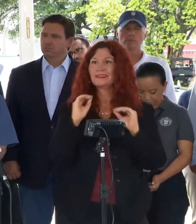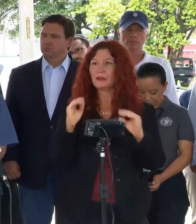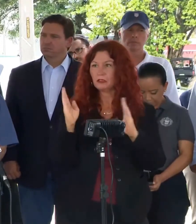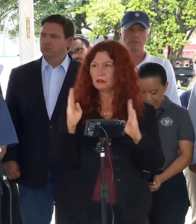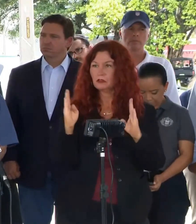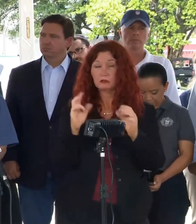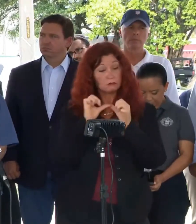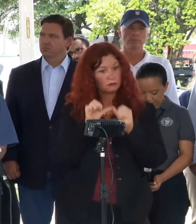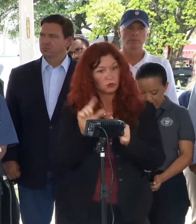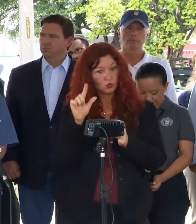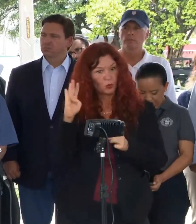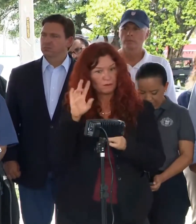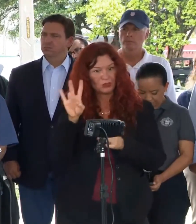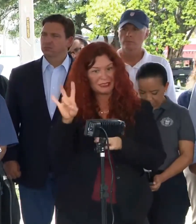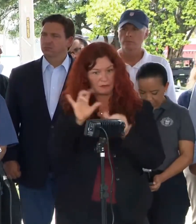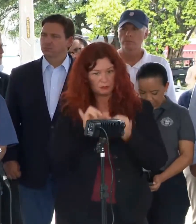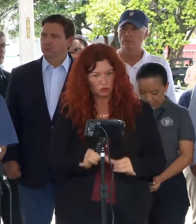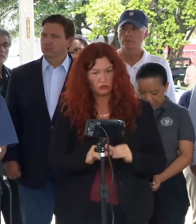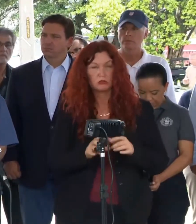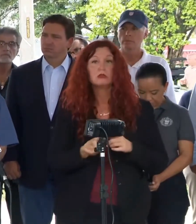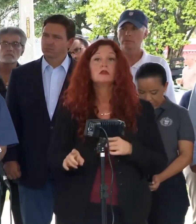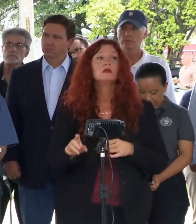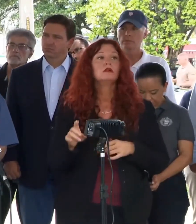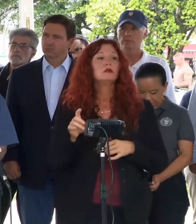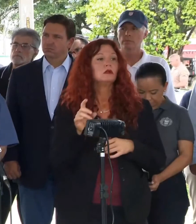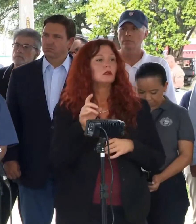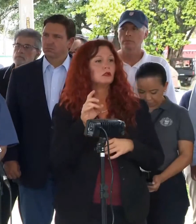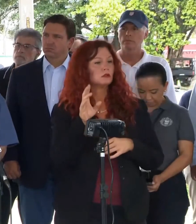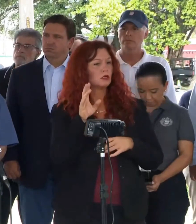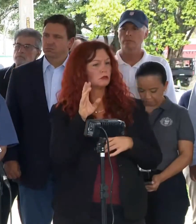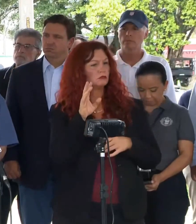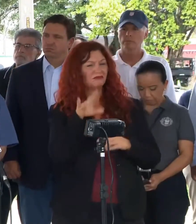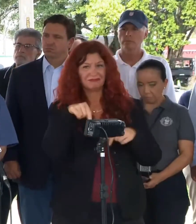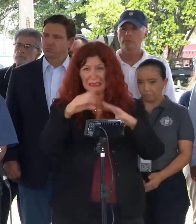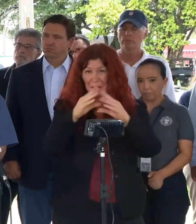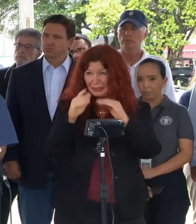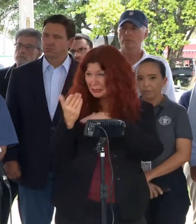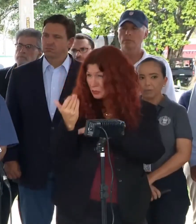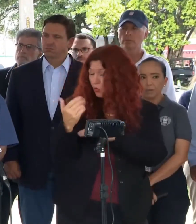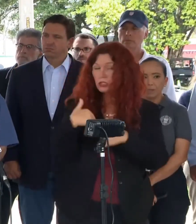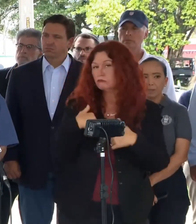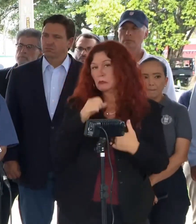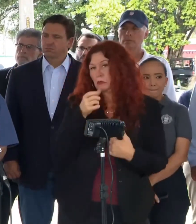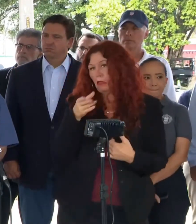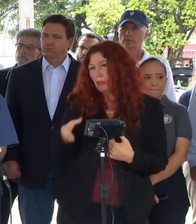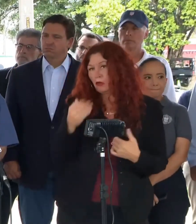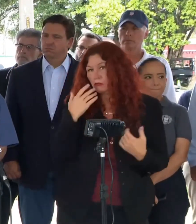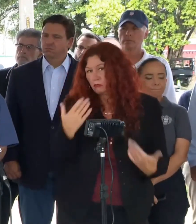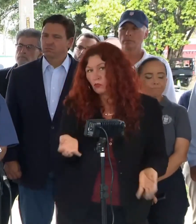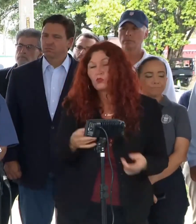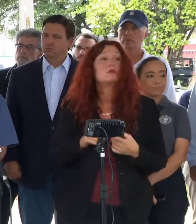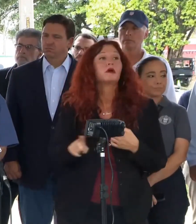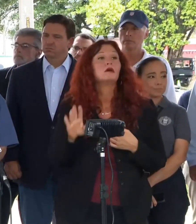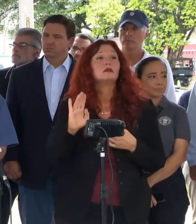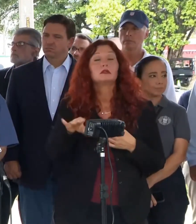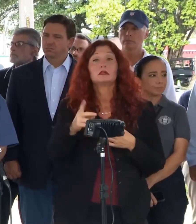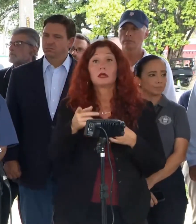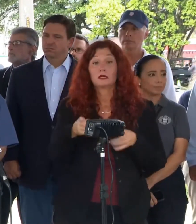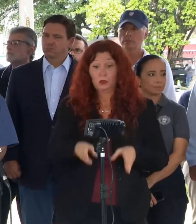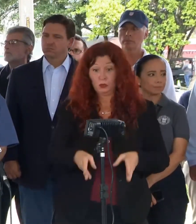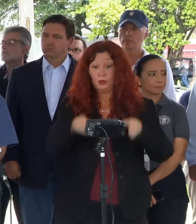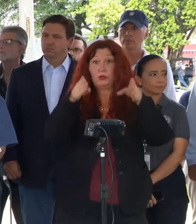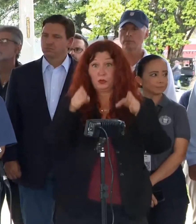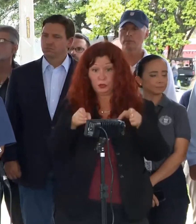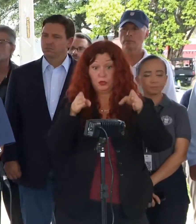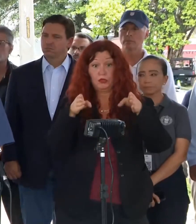constant. In regards to the debris falling, I wasn't briefed what transpired there. As I mentioned, there's that 45-foot area that we're